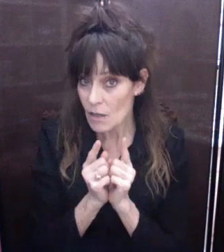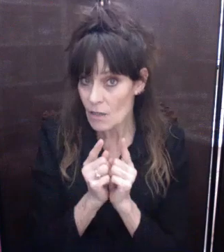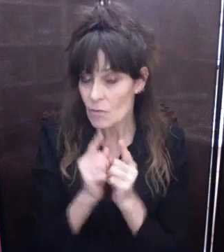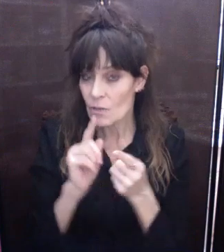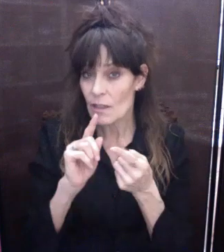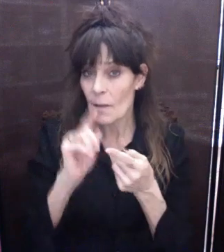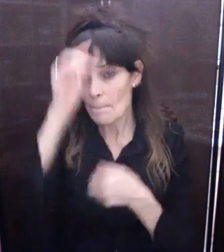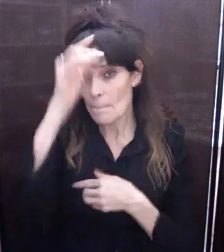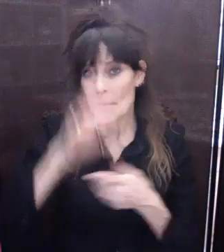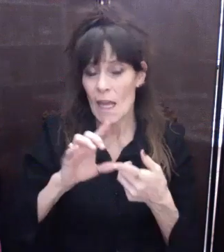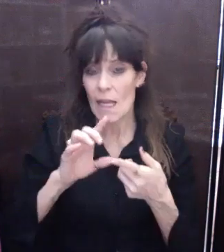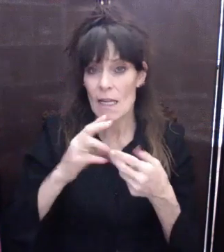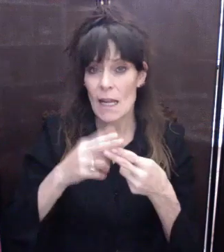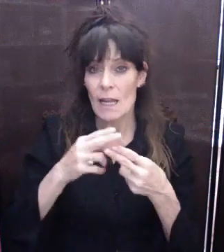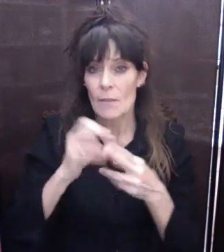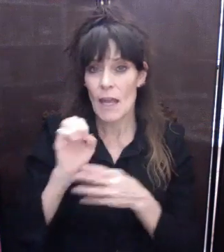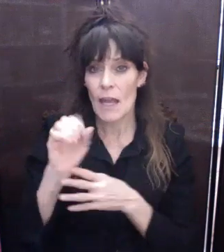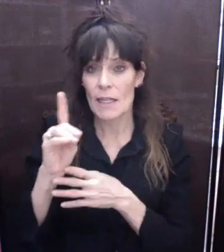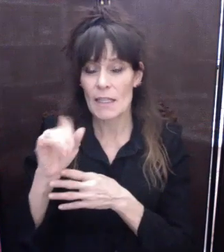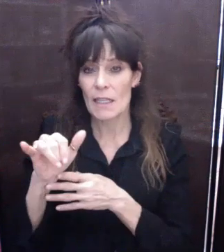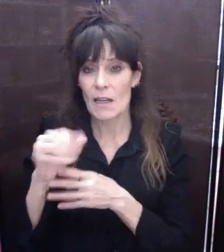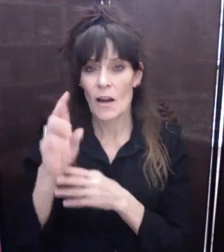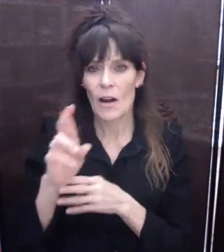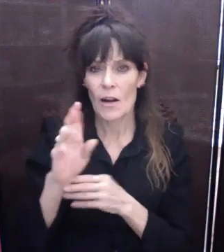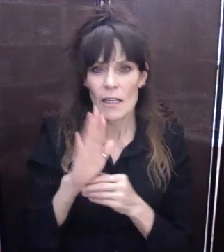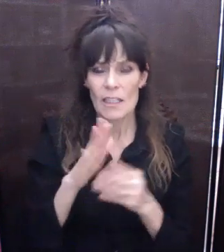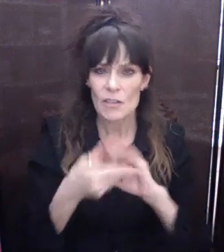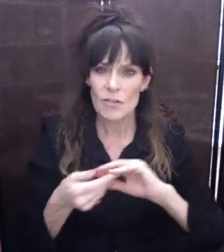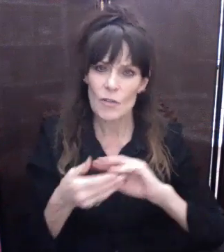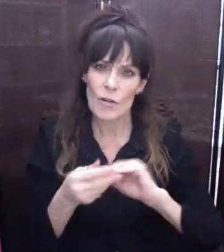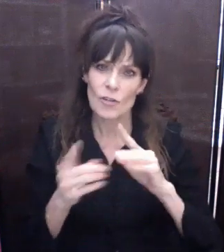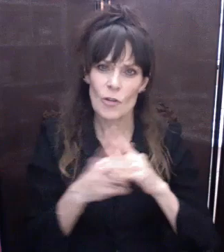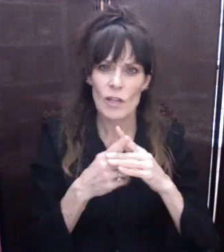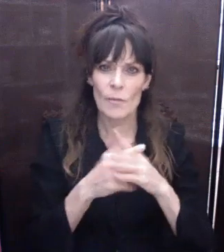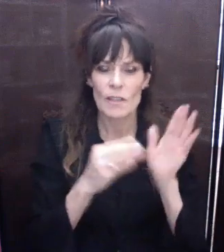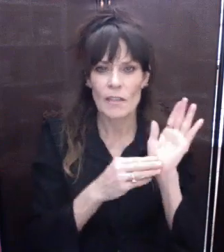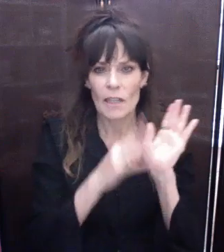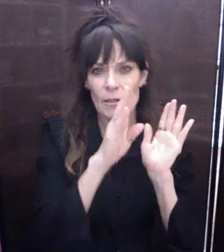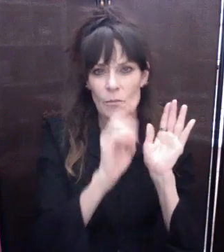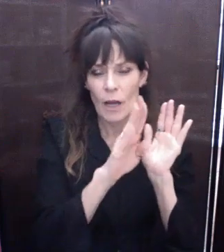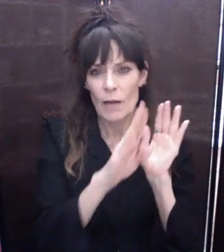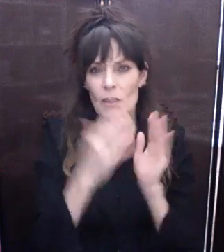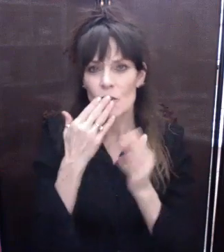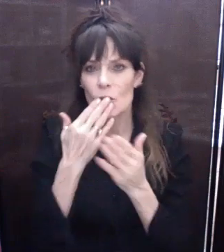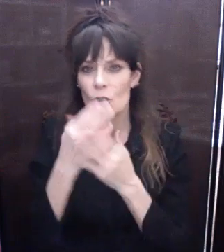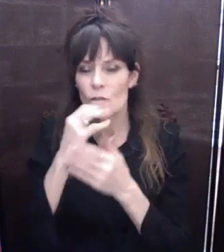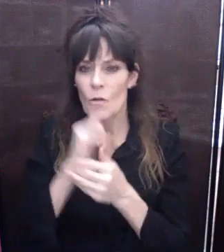Yar. And Eddie's story is one that appears in Dr. Bob and the Good Old Timers, but it's not one that makes it into the big